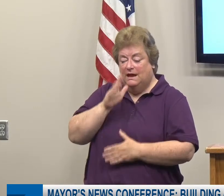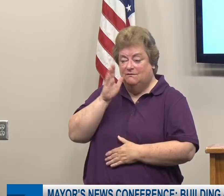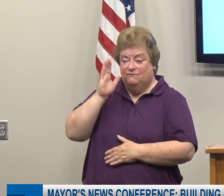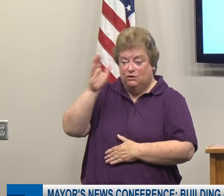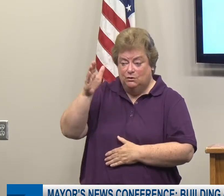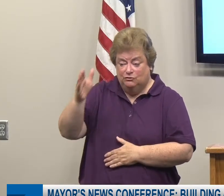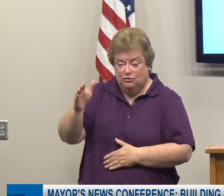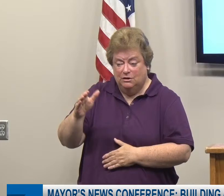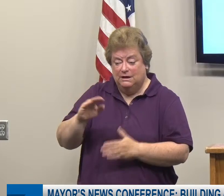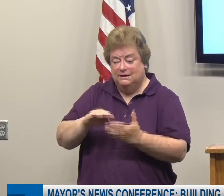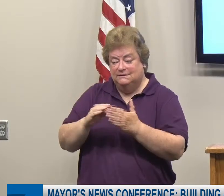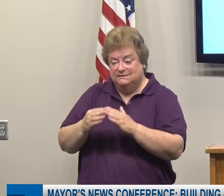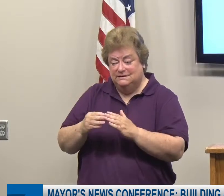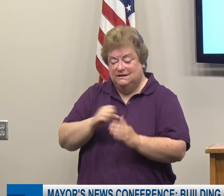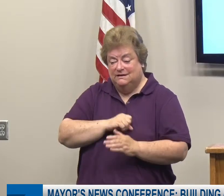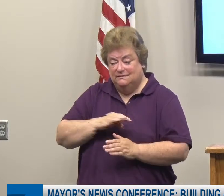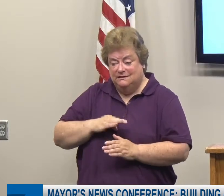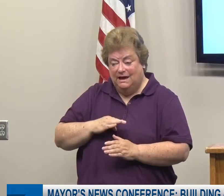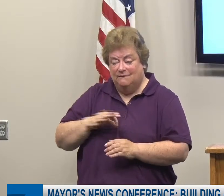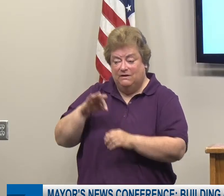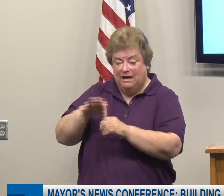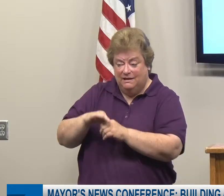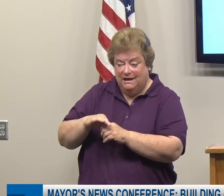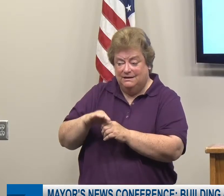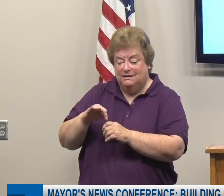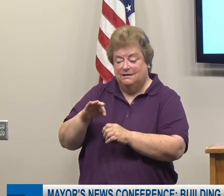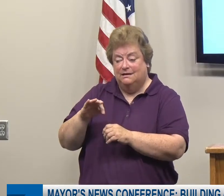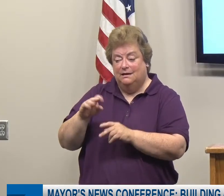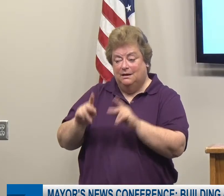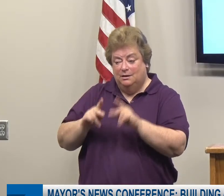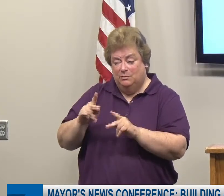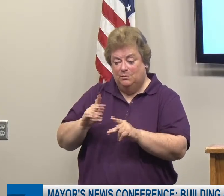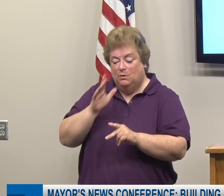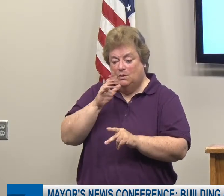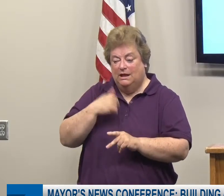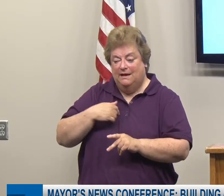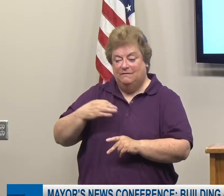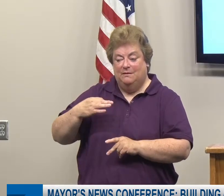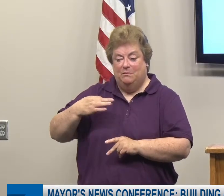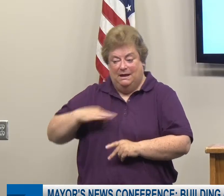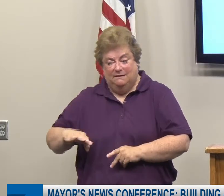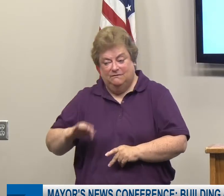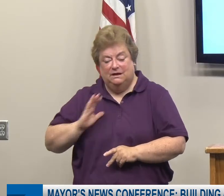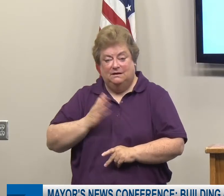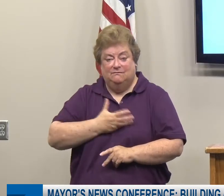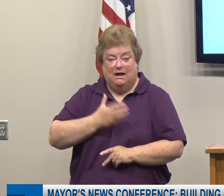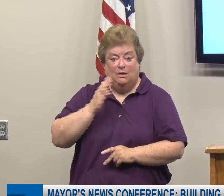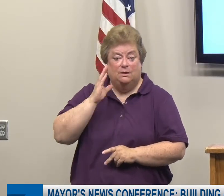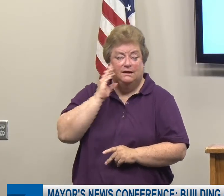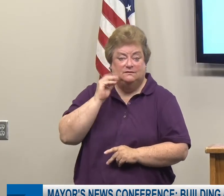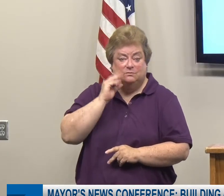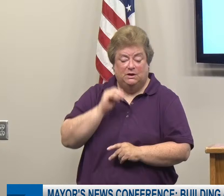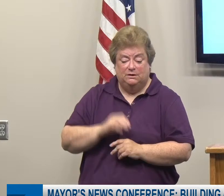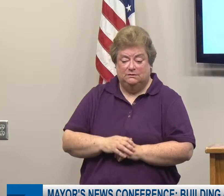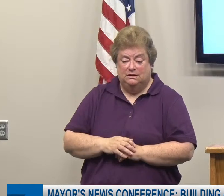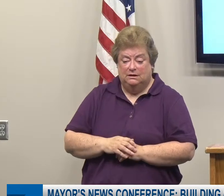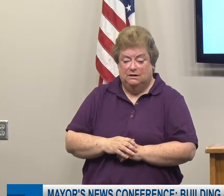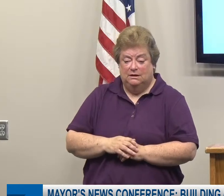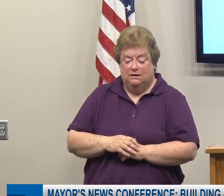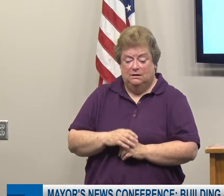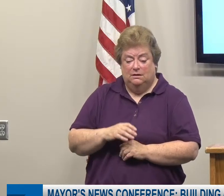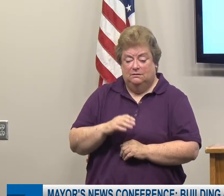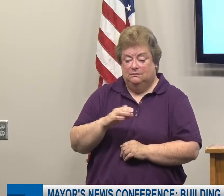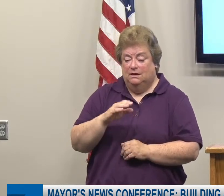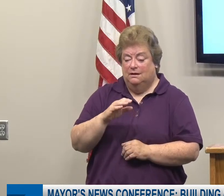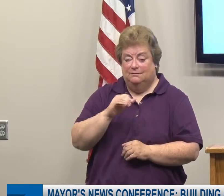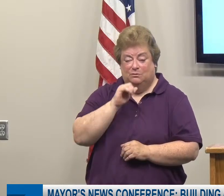staff, future elected officials will have the benefit of our lived experience. The pardon is a rarely used